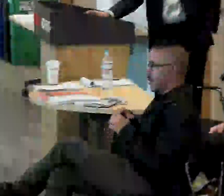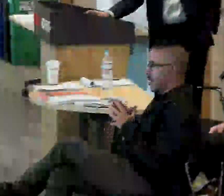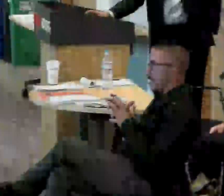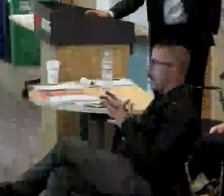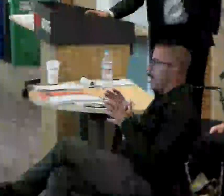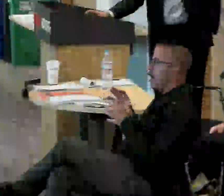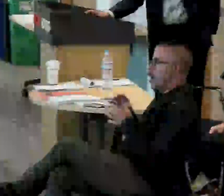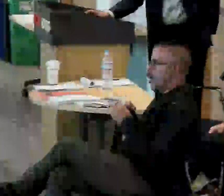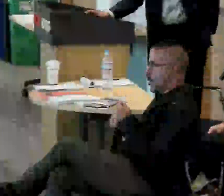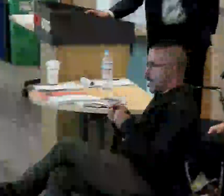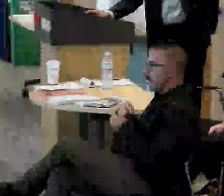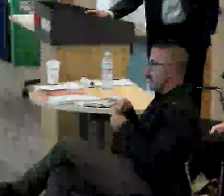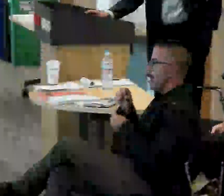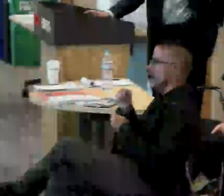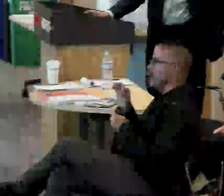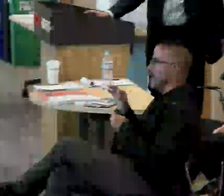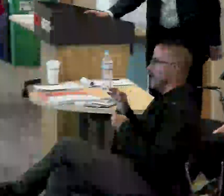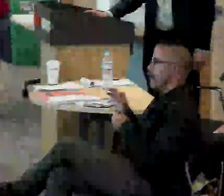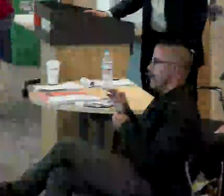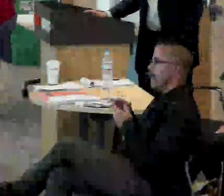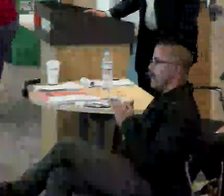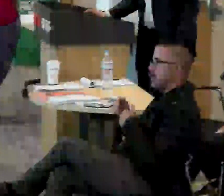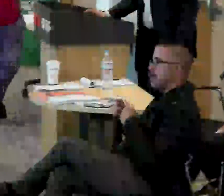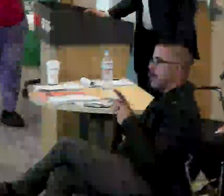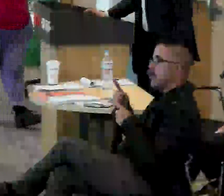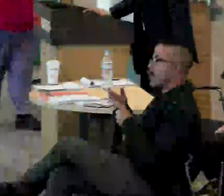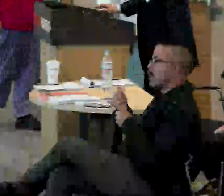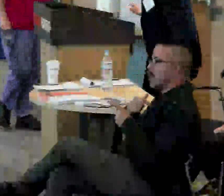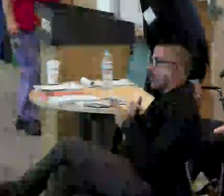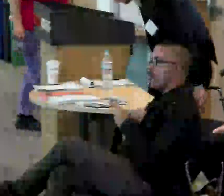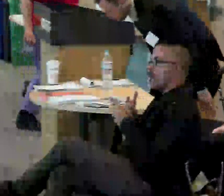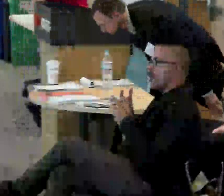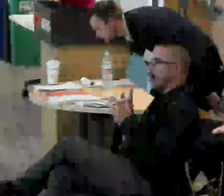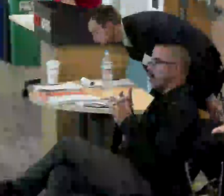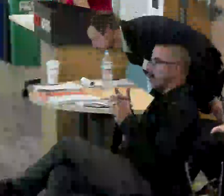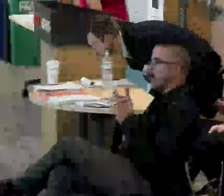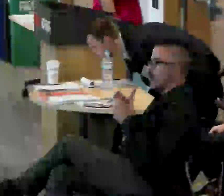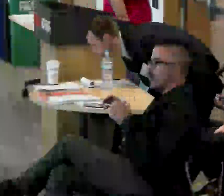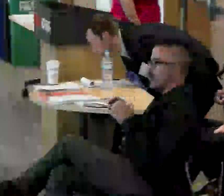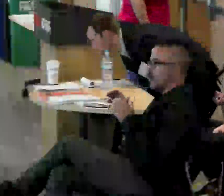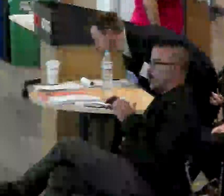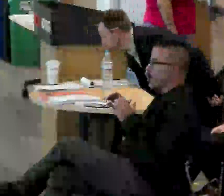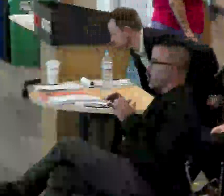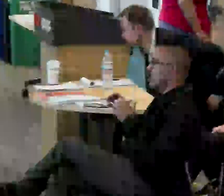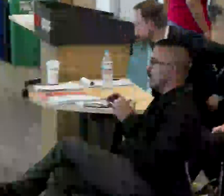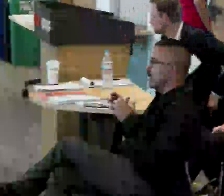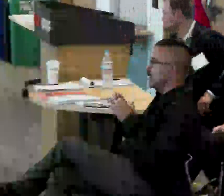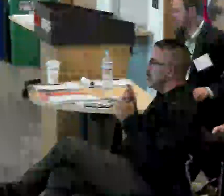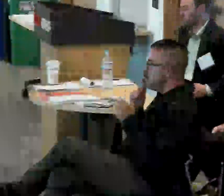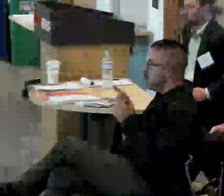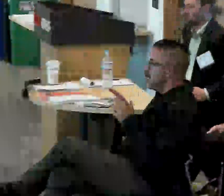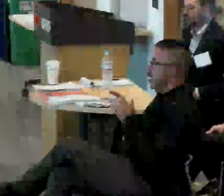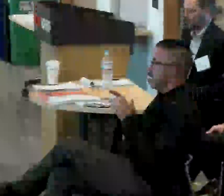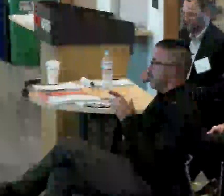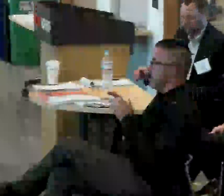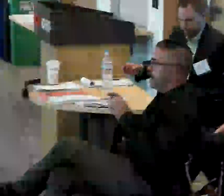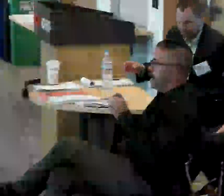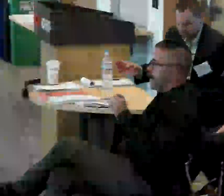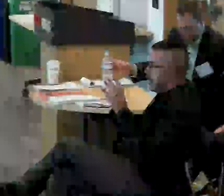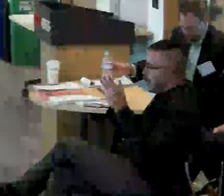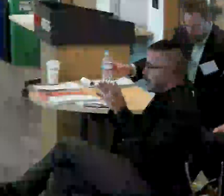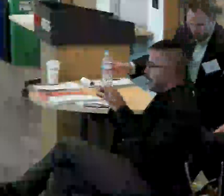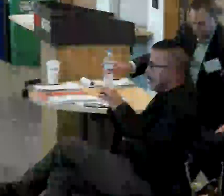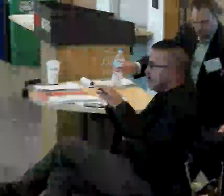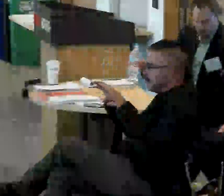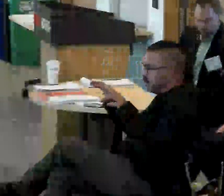for decades now, but one of the things that we'd like to do is sort of, you know, really break some of this stuff down and show how ABLE can be